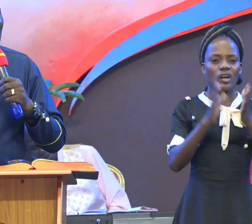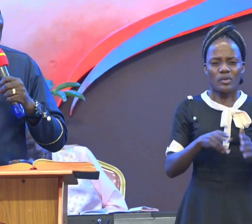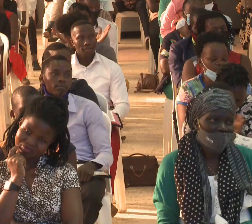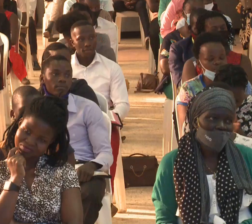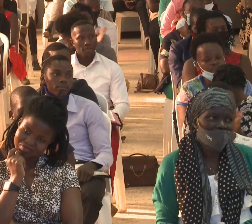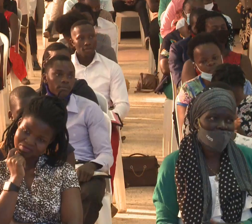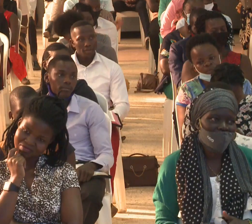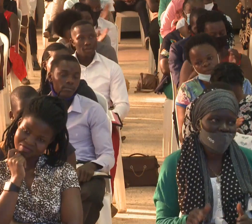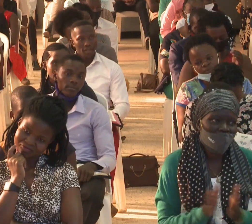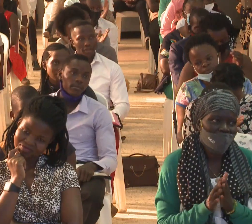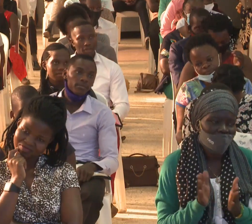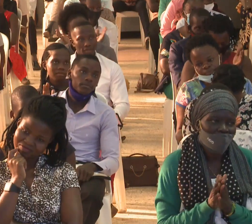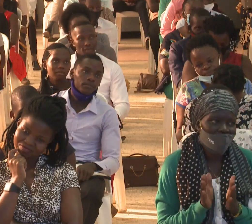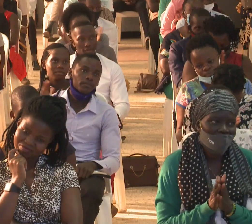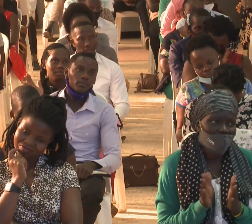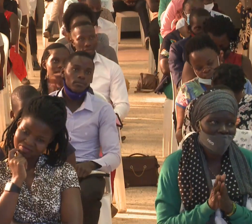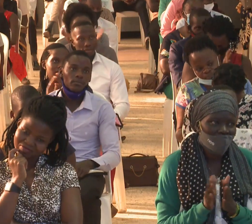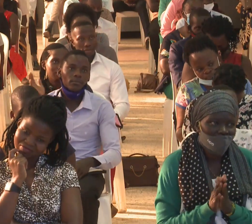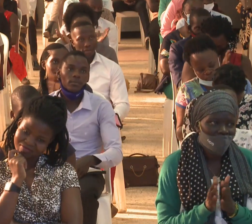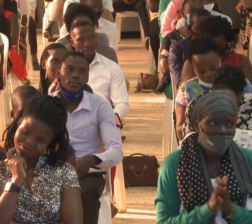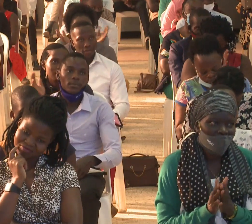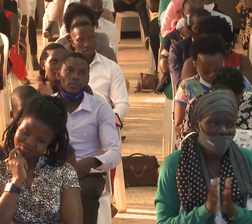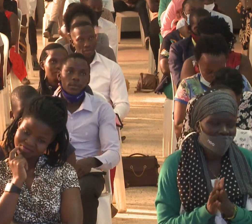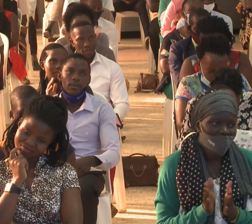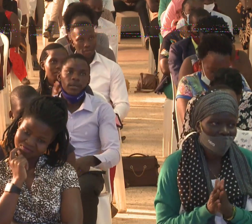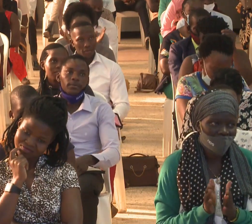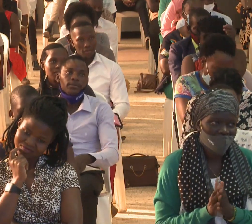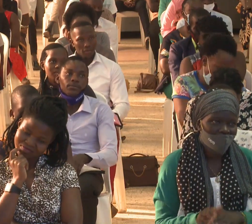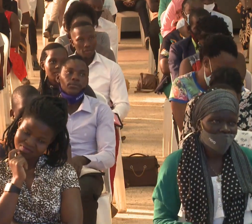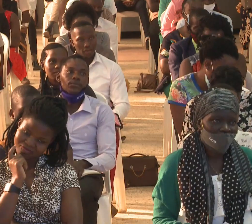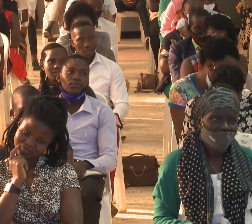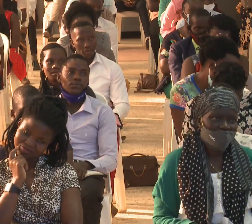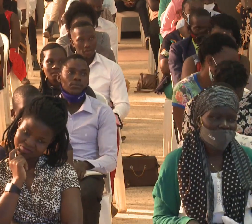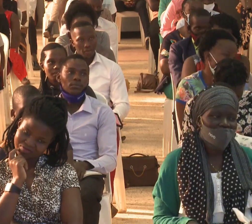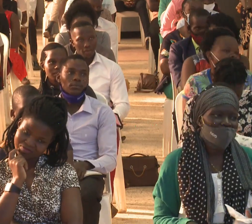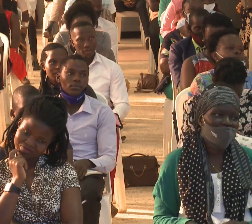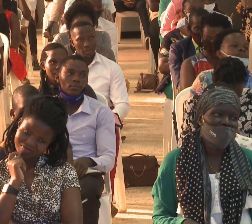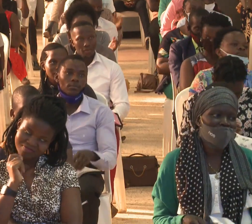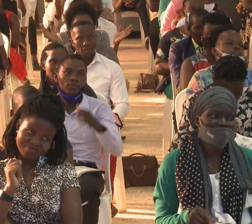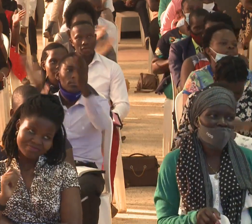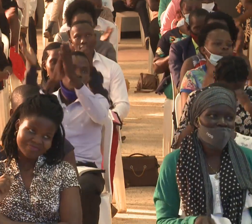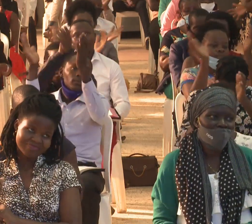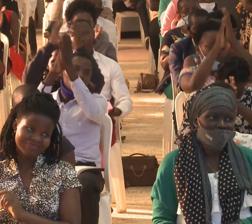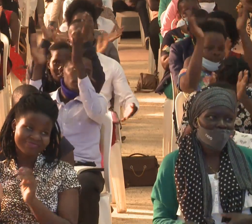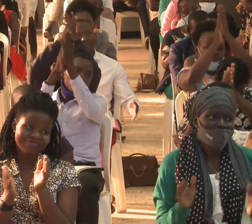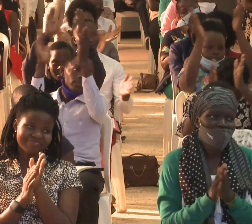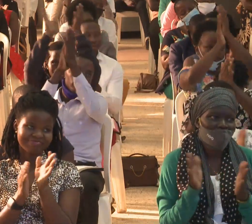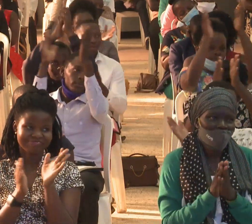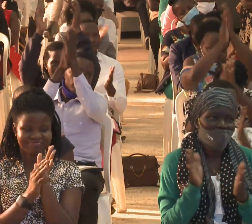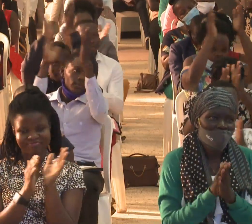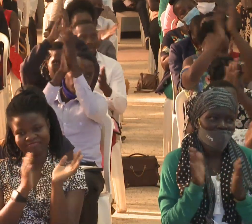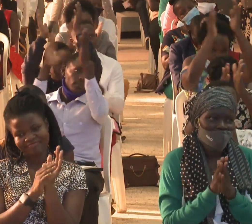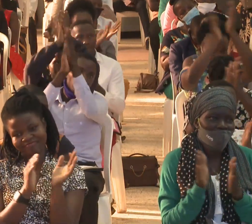up, you're tegeza tukolebwako emikolo miyitirivu. A lot of work is done on us. Engalo zani zizo obazanga.